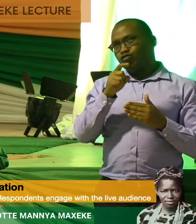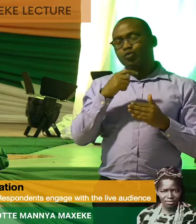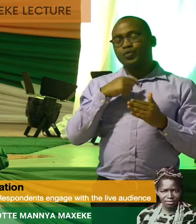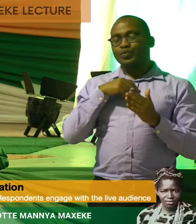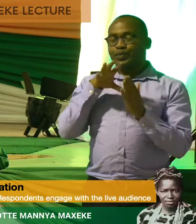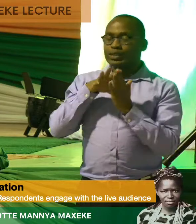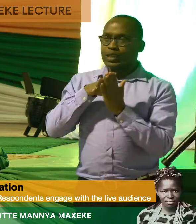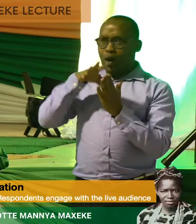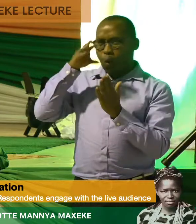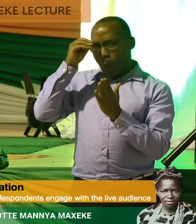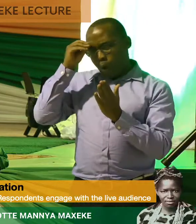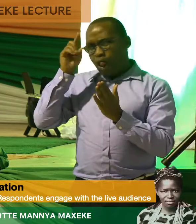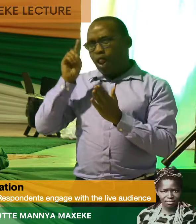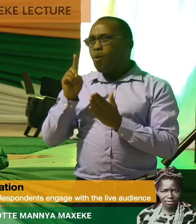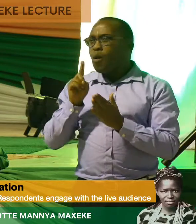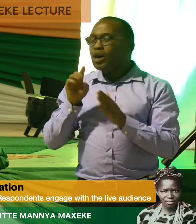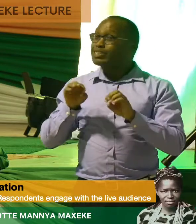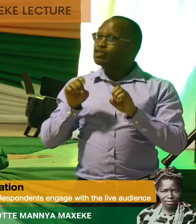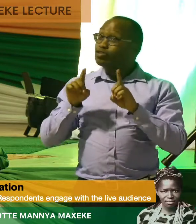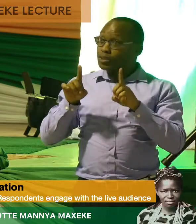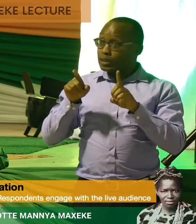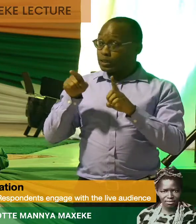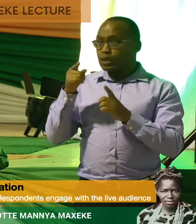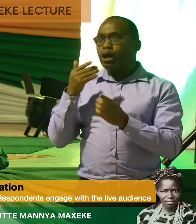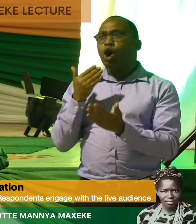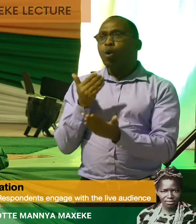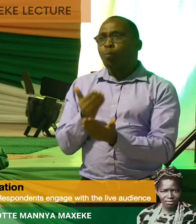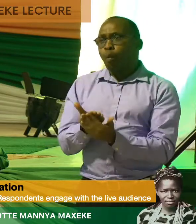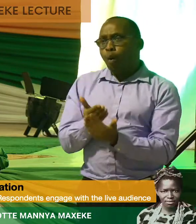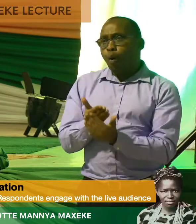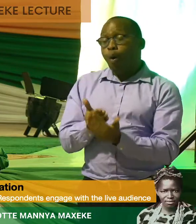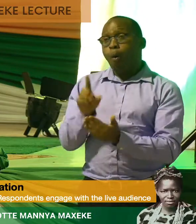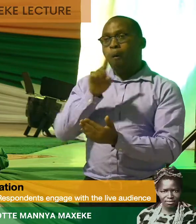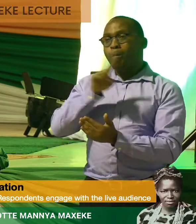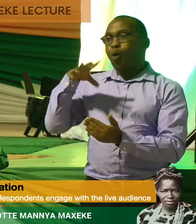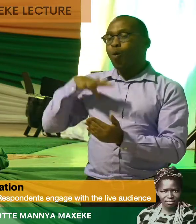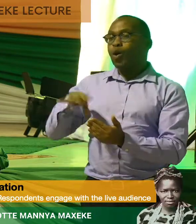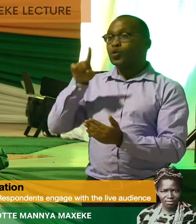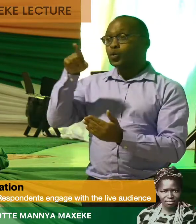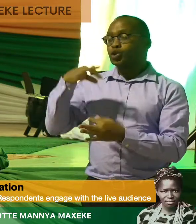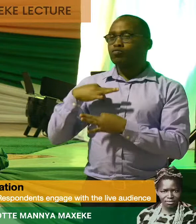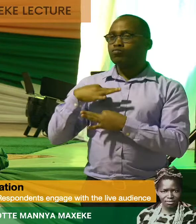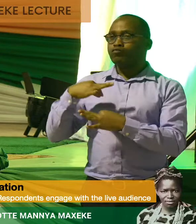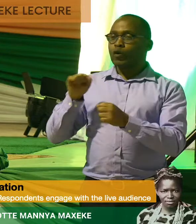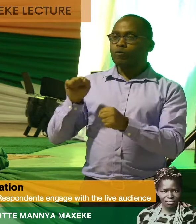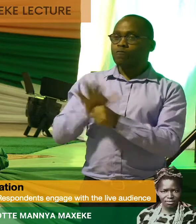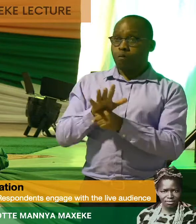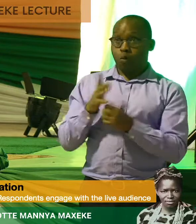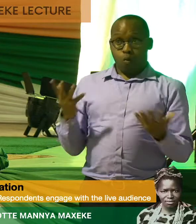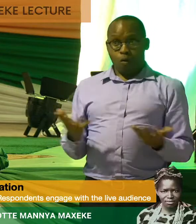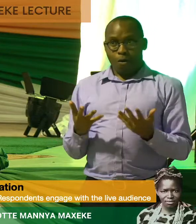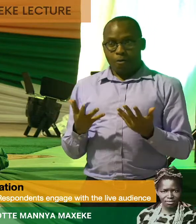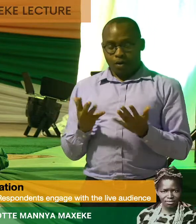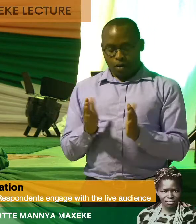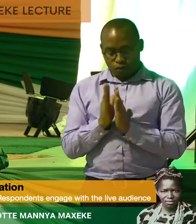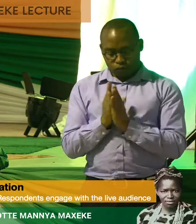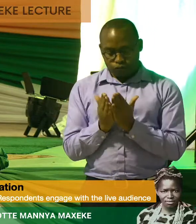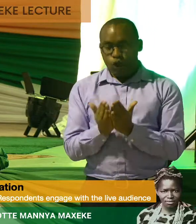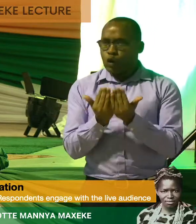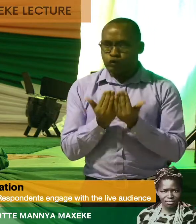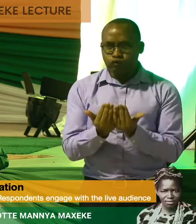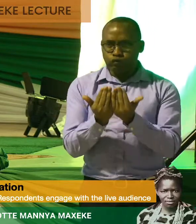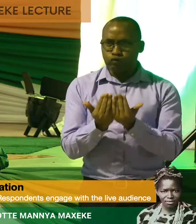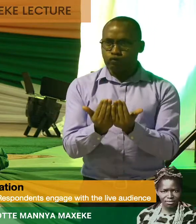ngokwemfundo ziyawuthi zenzeke ukuba ngaba niyazimisela ezincwadini zenu. Nifunde